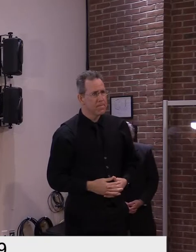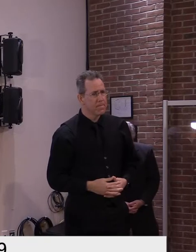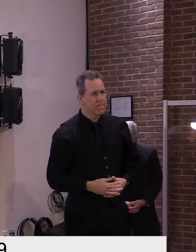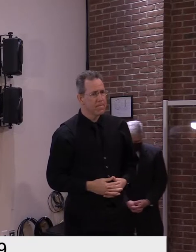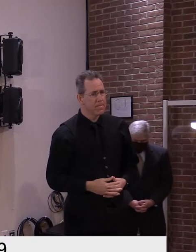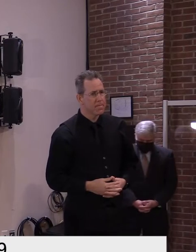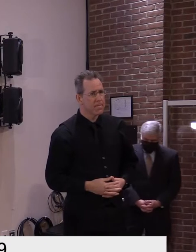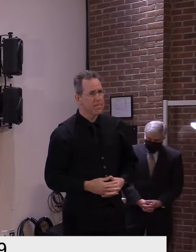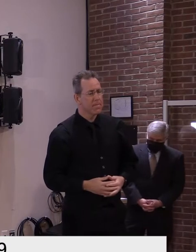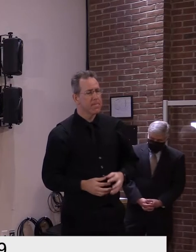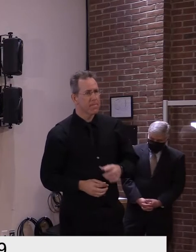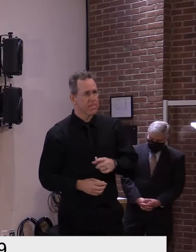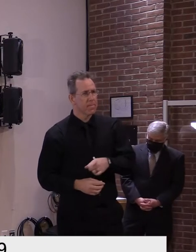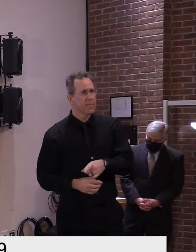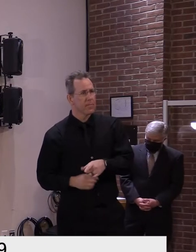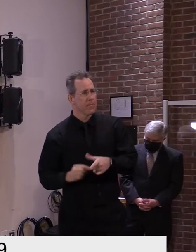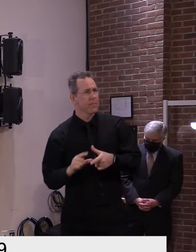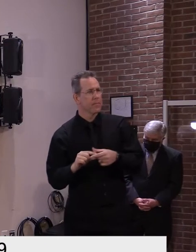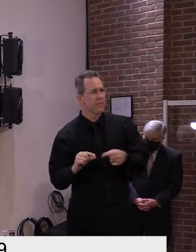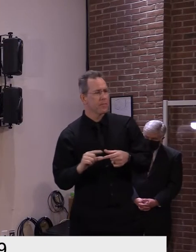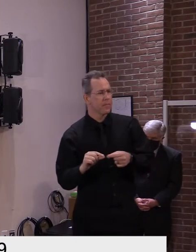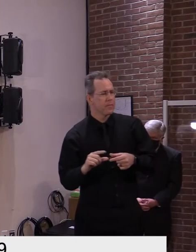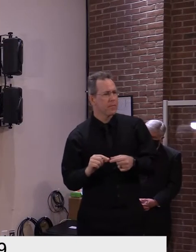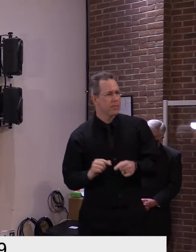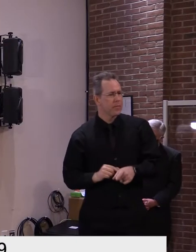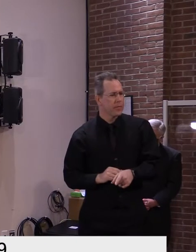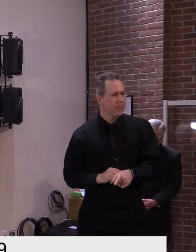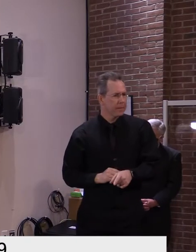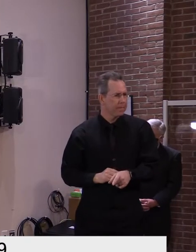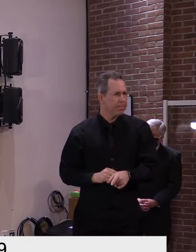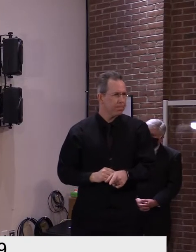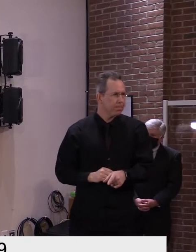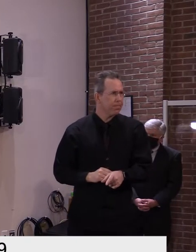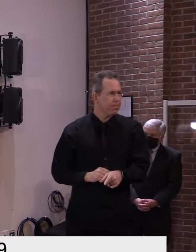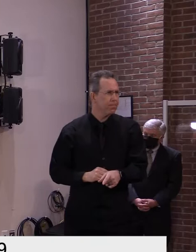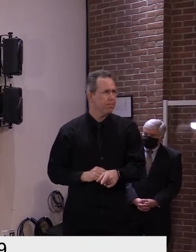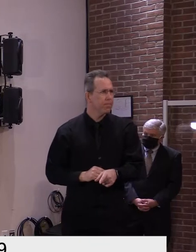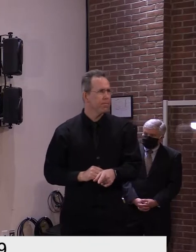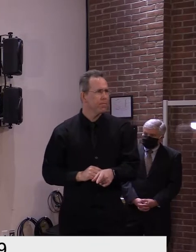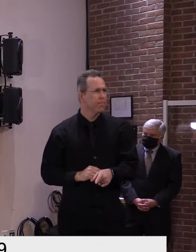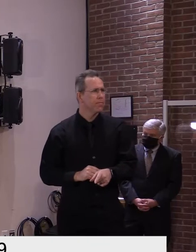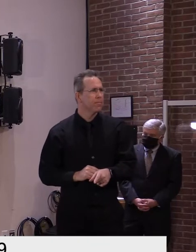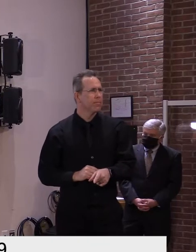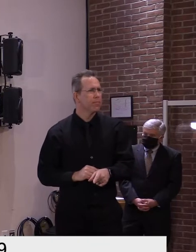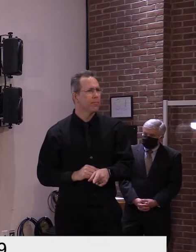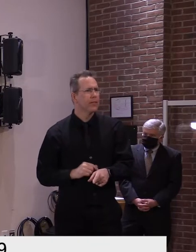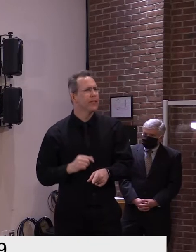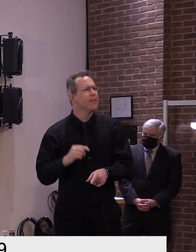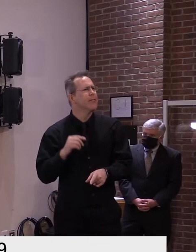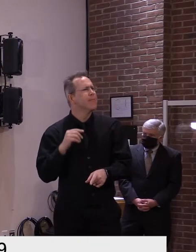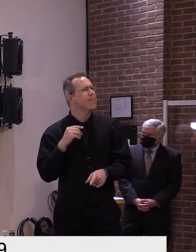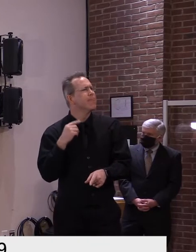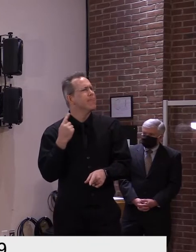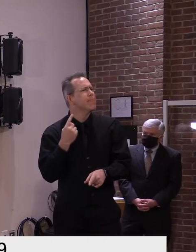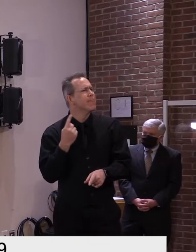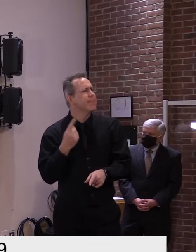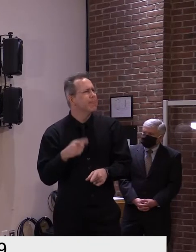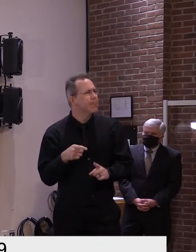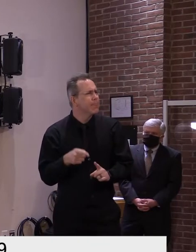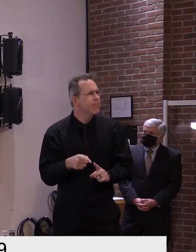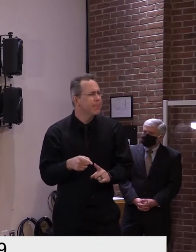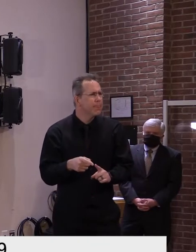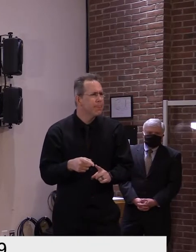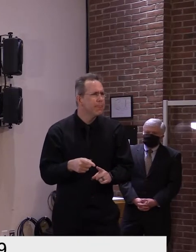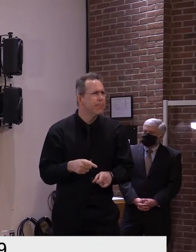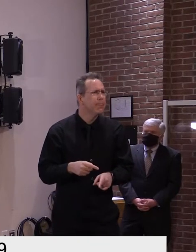What should Vermonters do in the meantime as we wait for more vaccine doses? Should people pre-register for the vaccine even if they aren't